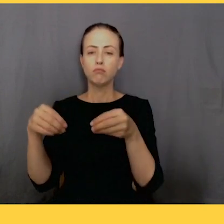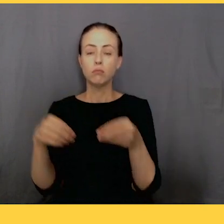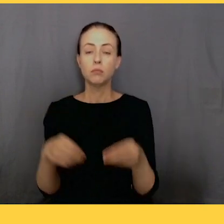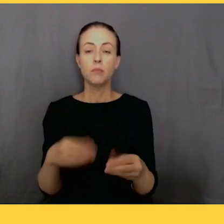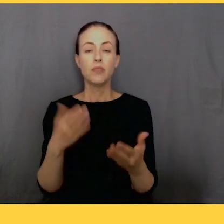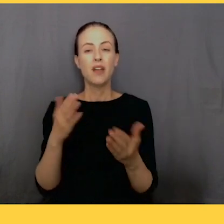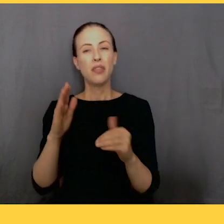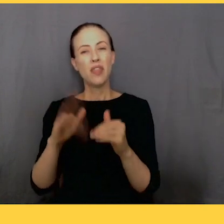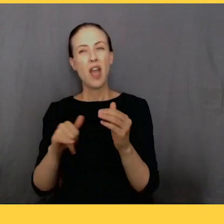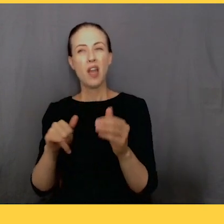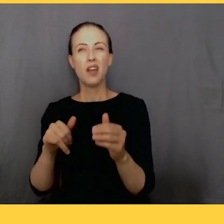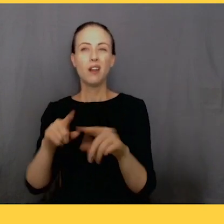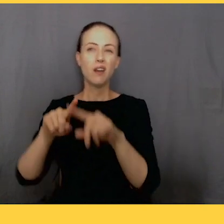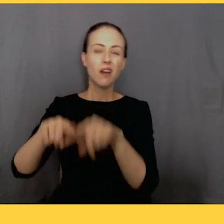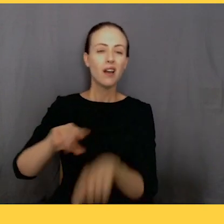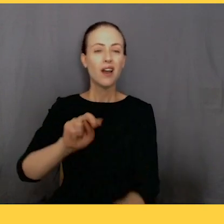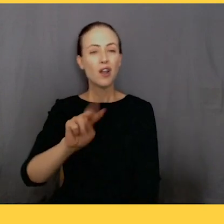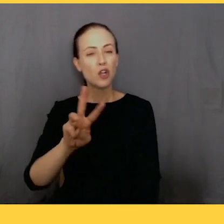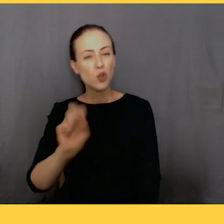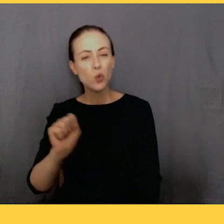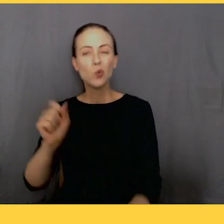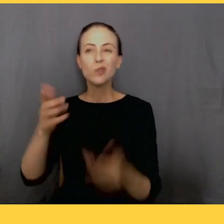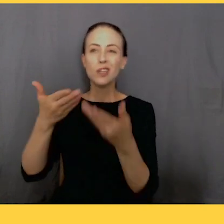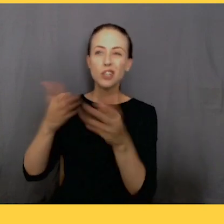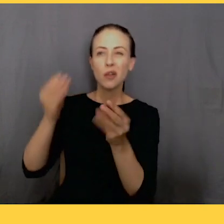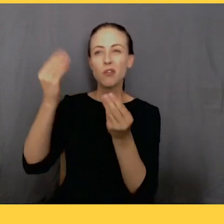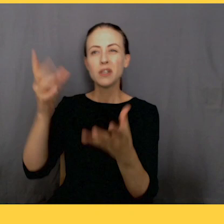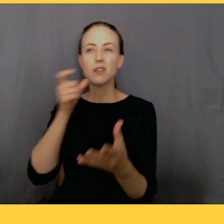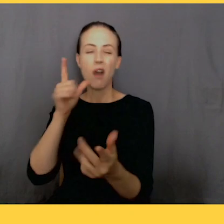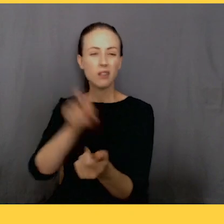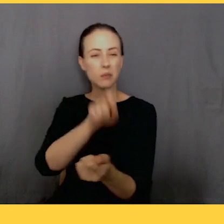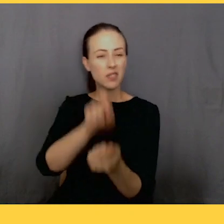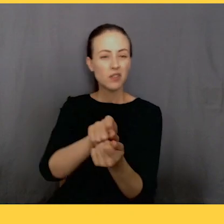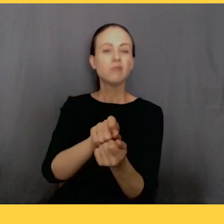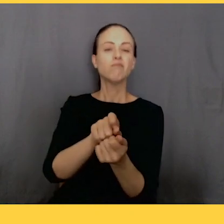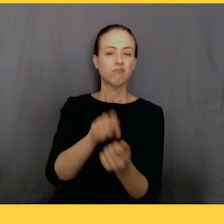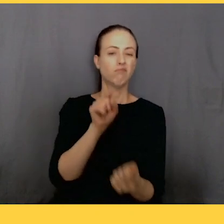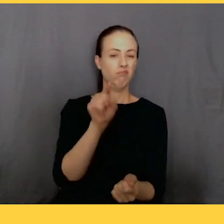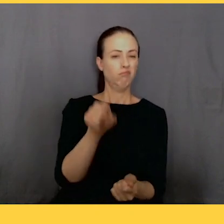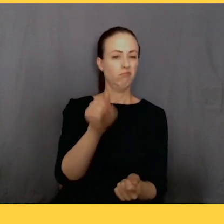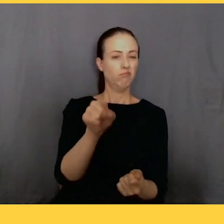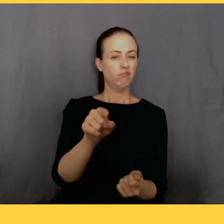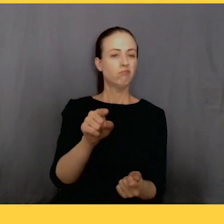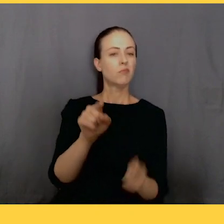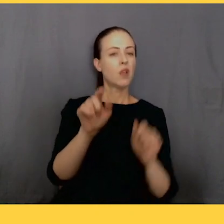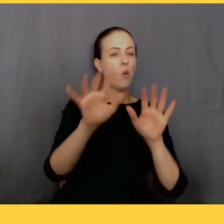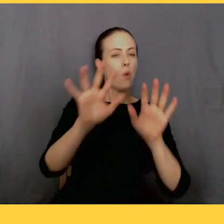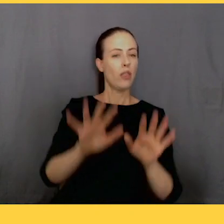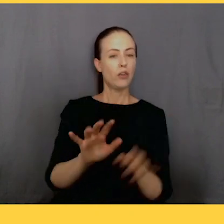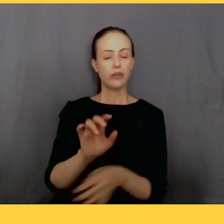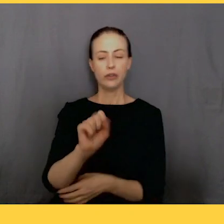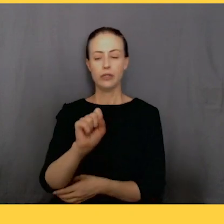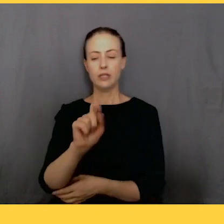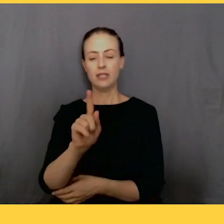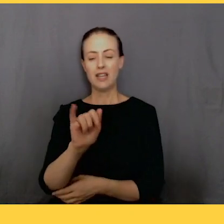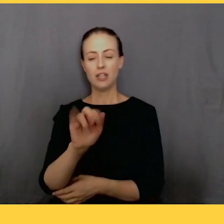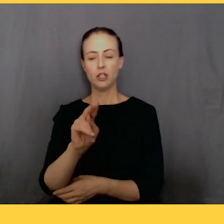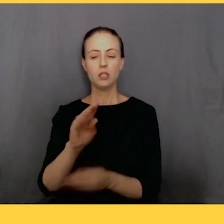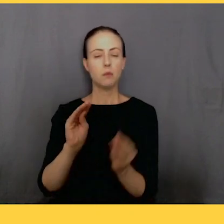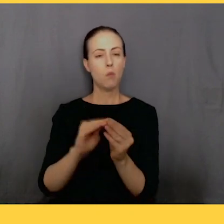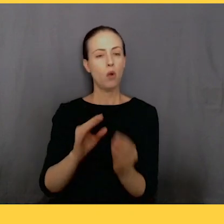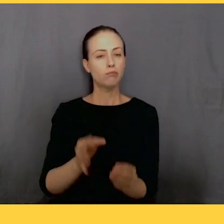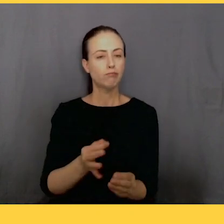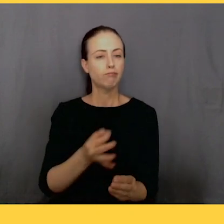which covers a large swath of area. So these weather stations that we have installed give us ability to monitor weather data at a